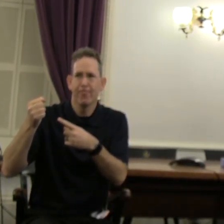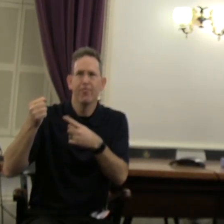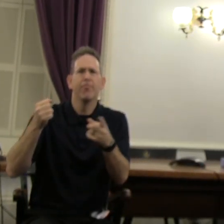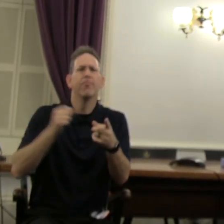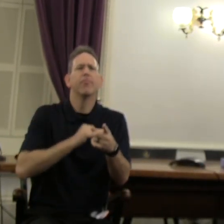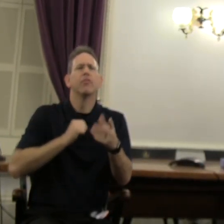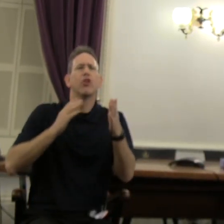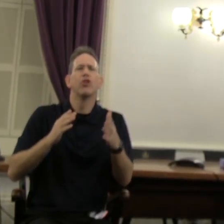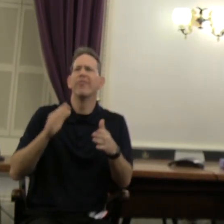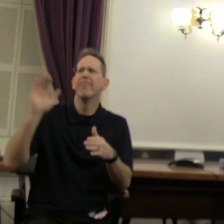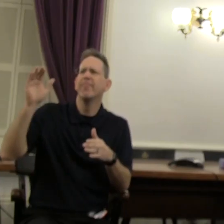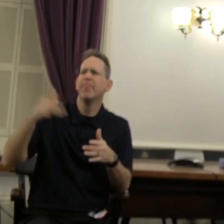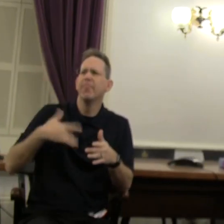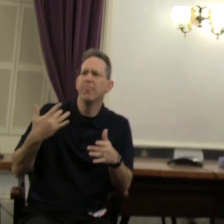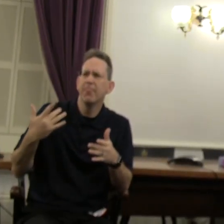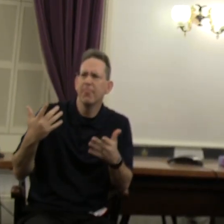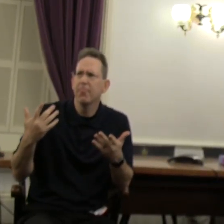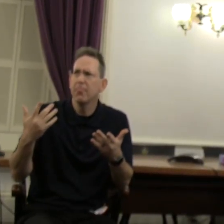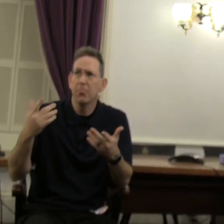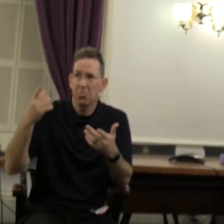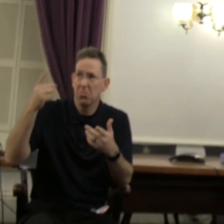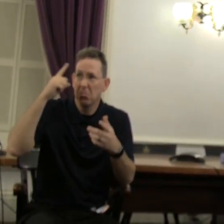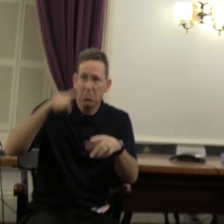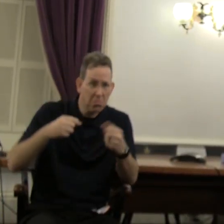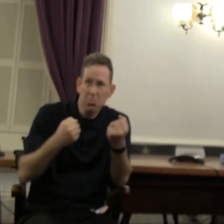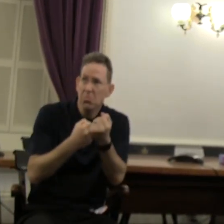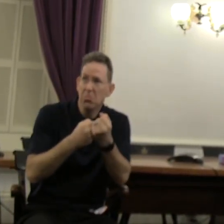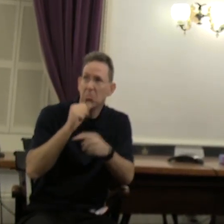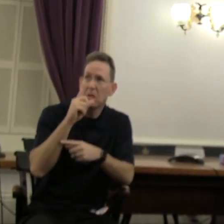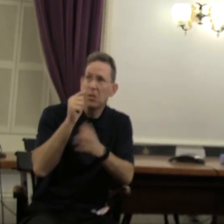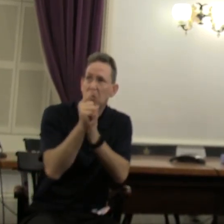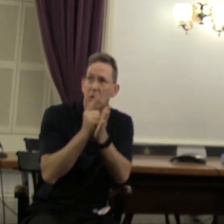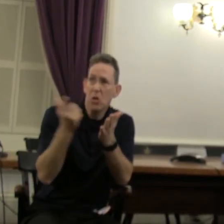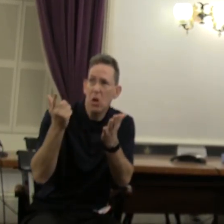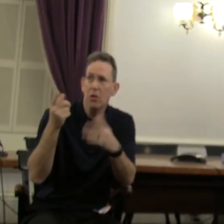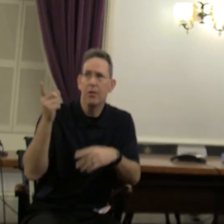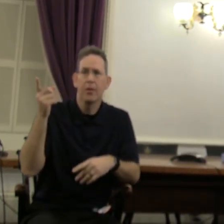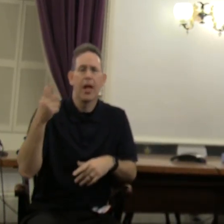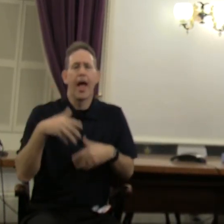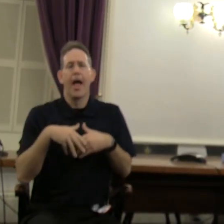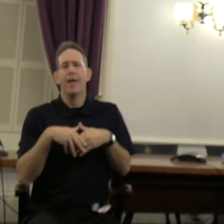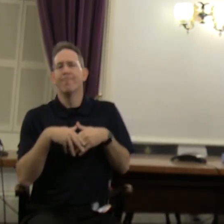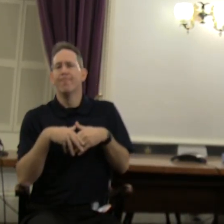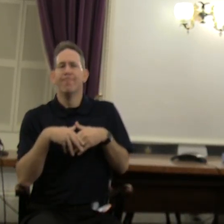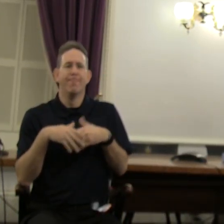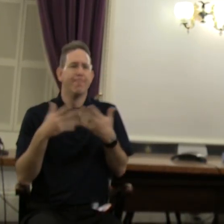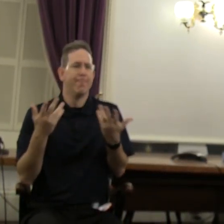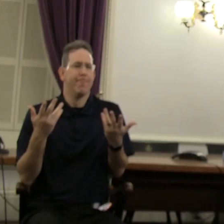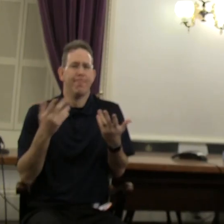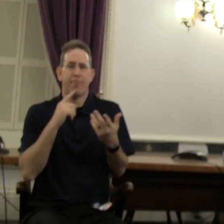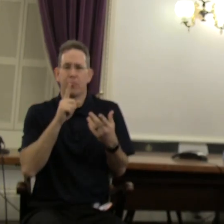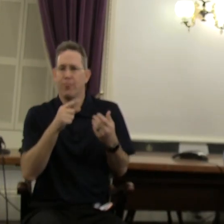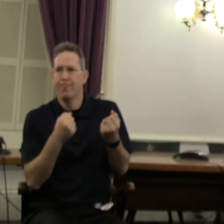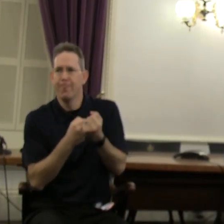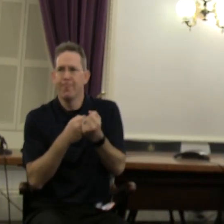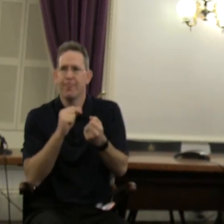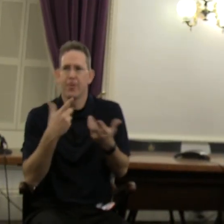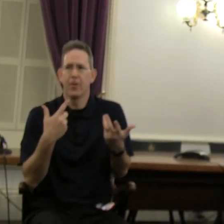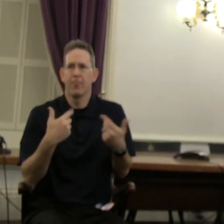and some of the appointments now. In fact, he submitted written questions to Attorney General nominee Sessions about his support for the